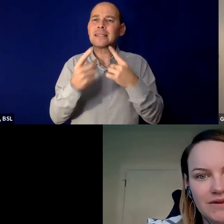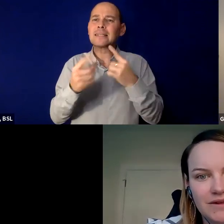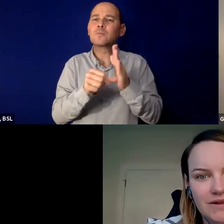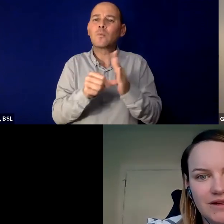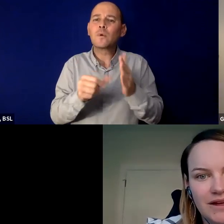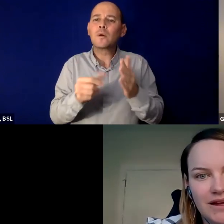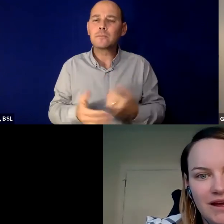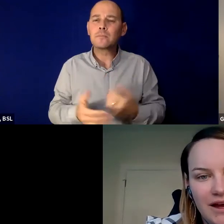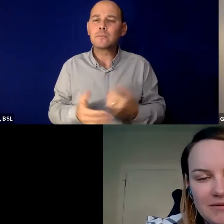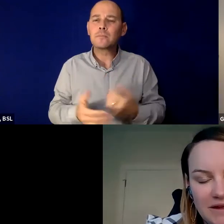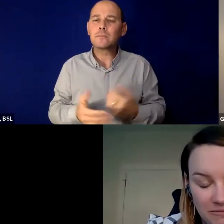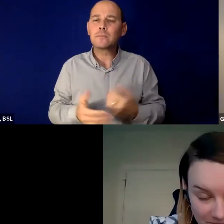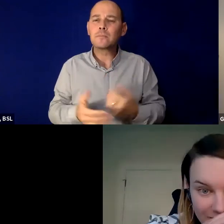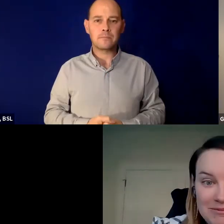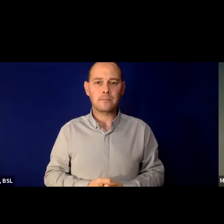across Africa.